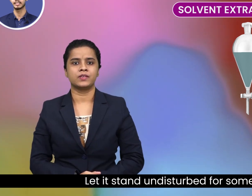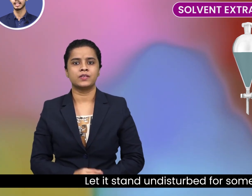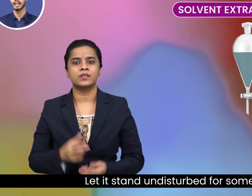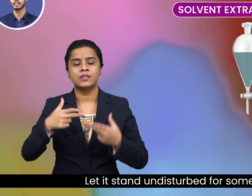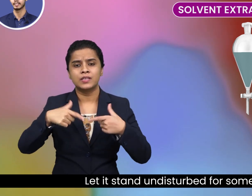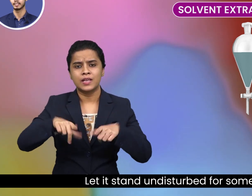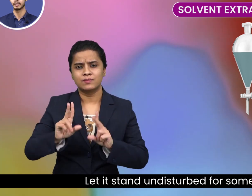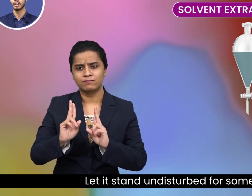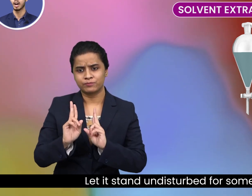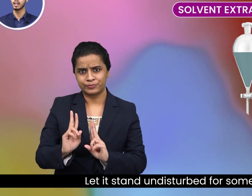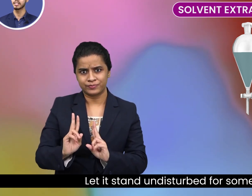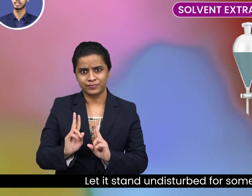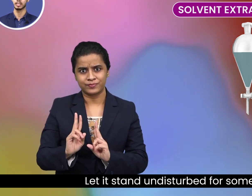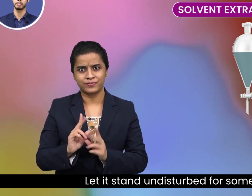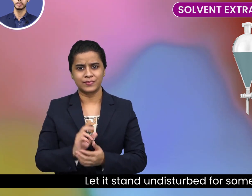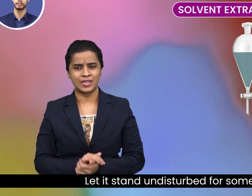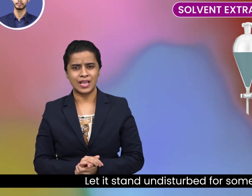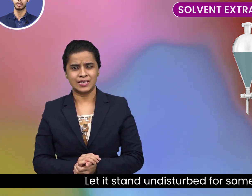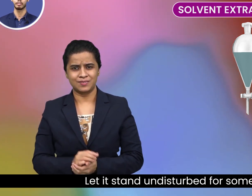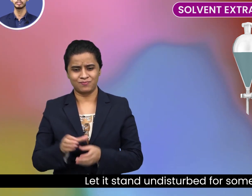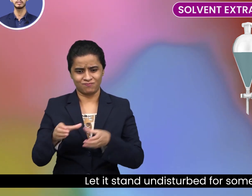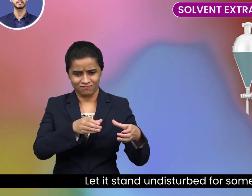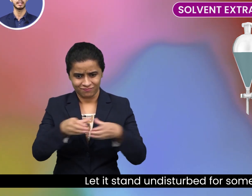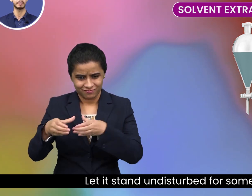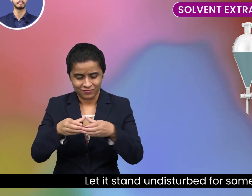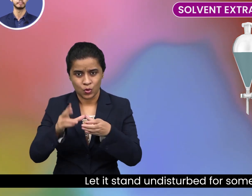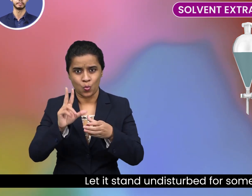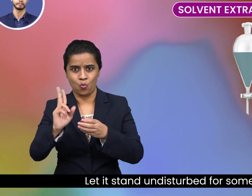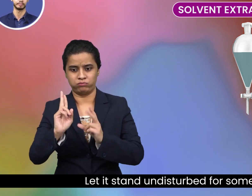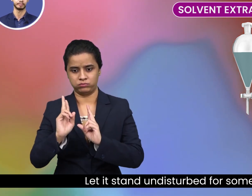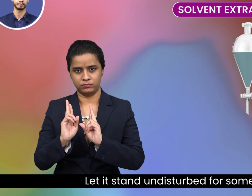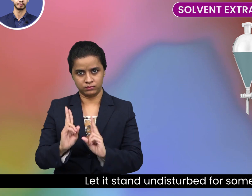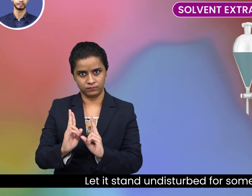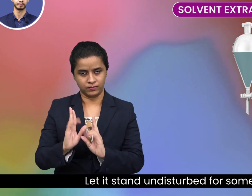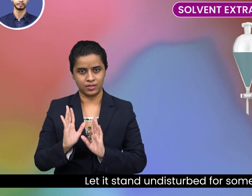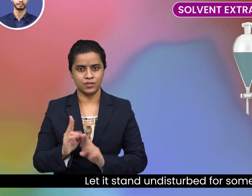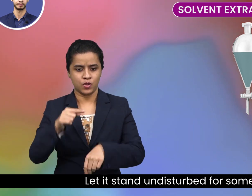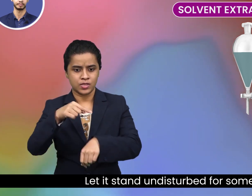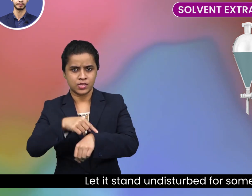Let it stand undisturbed for some time